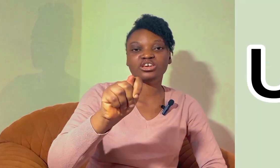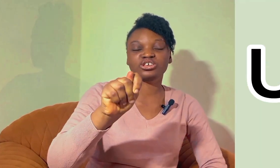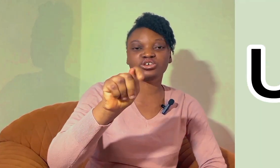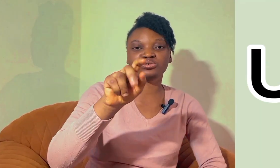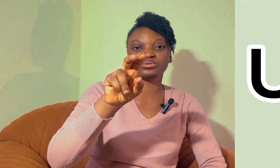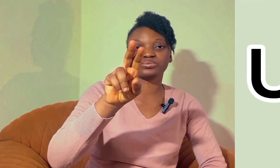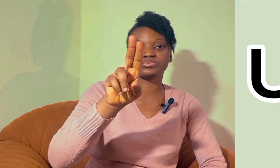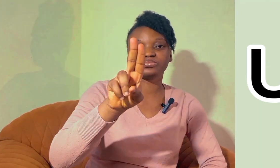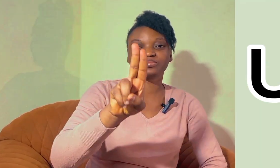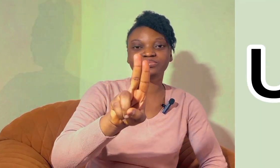U,